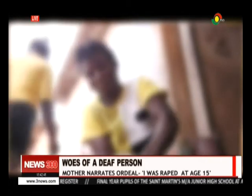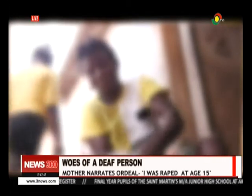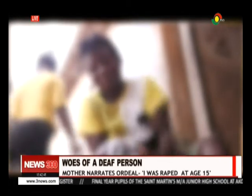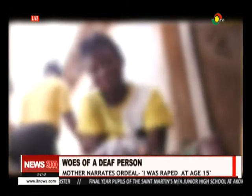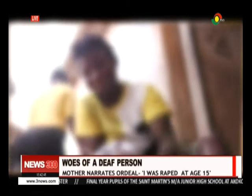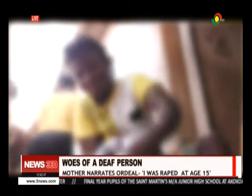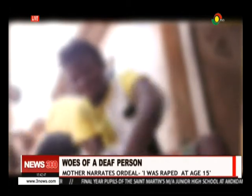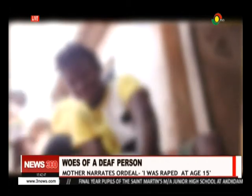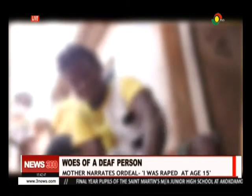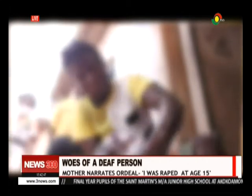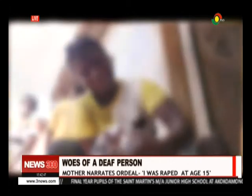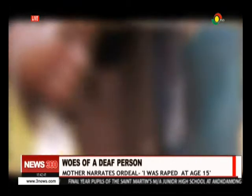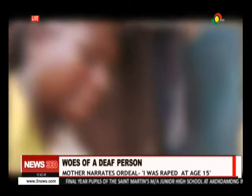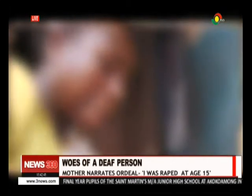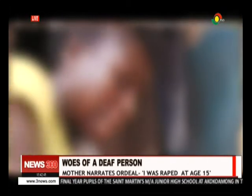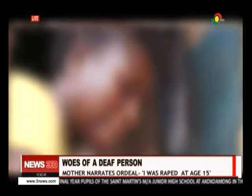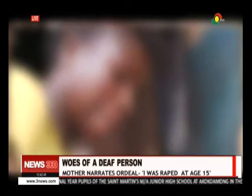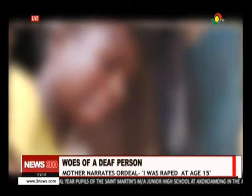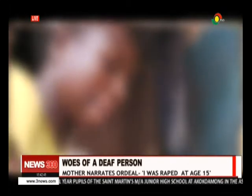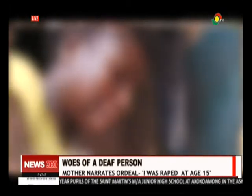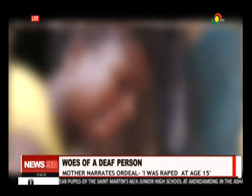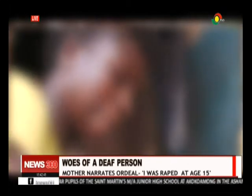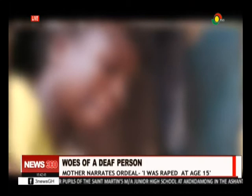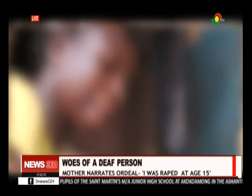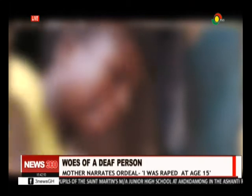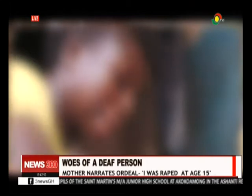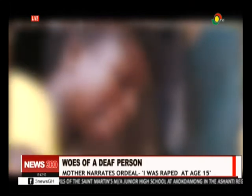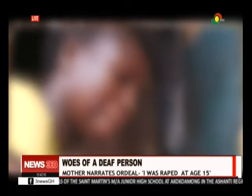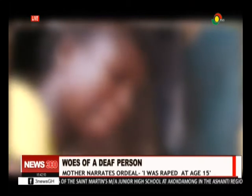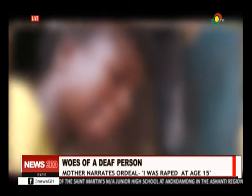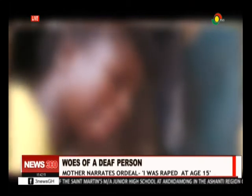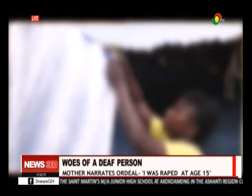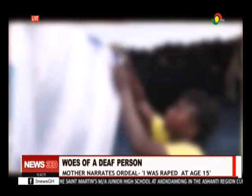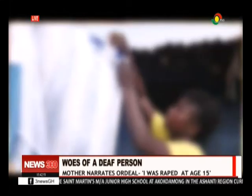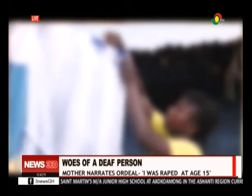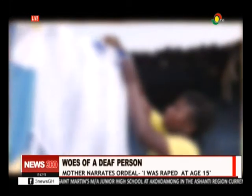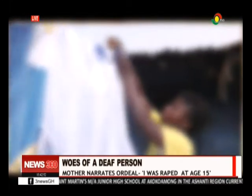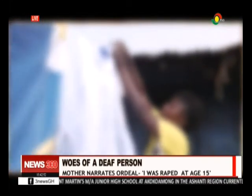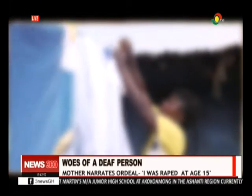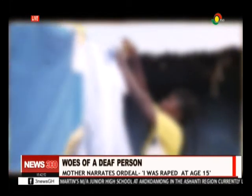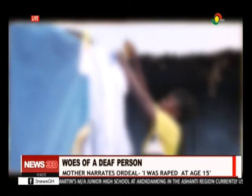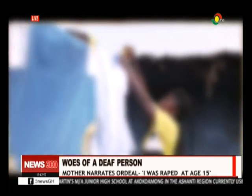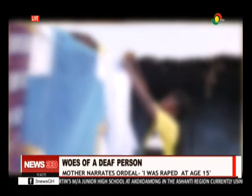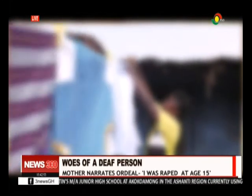with me you could have called me and punished me when i was going wrong and i think because of poverty